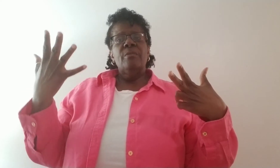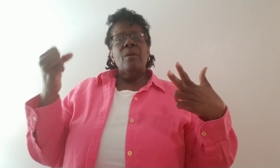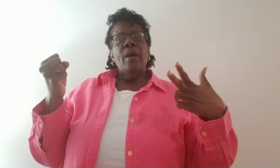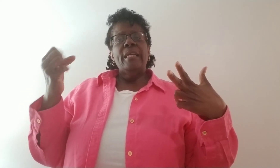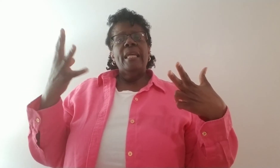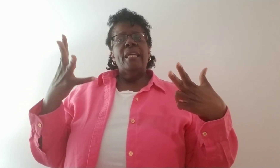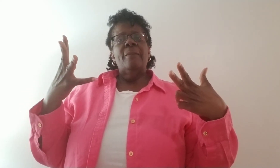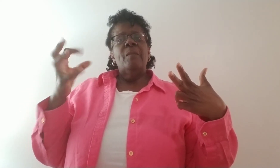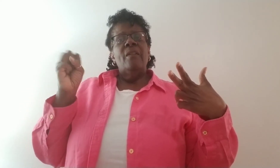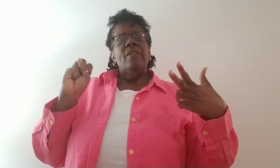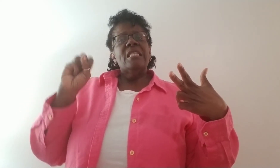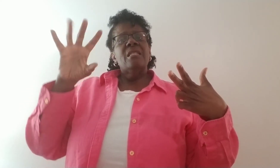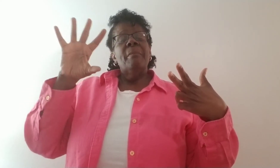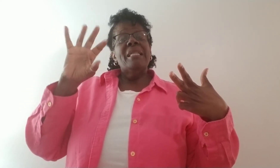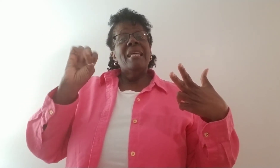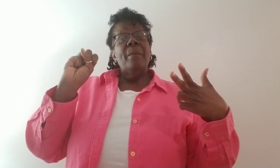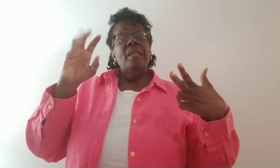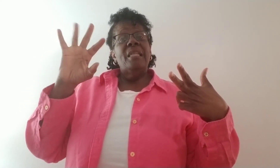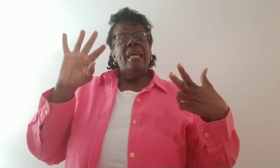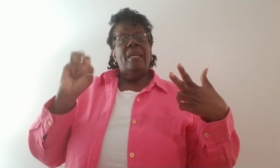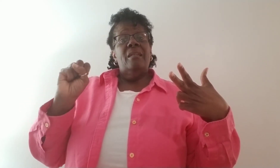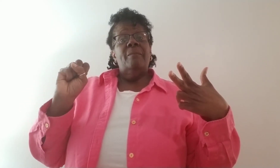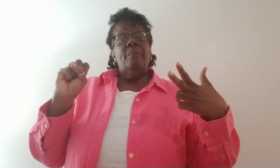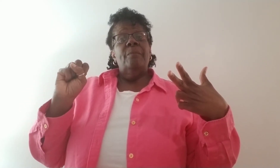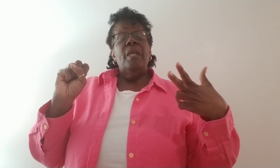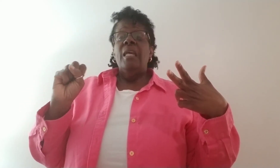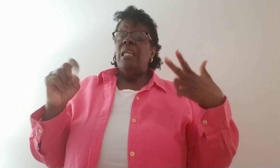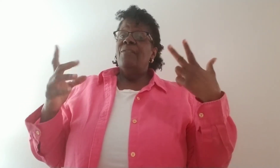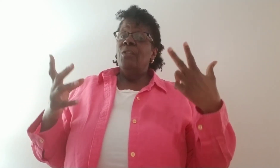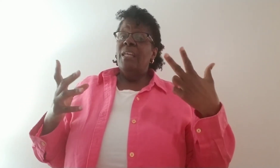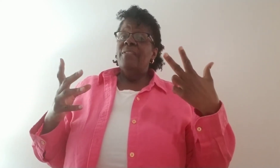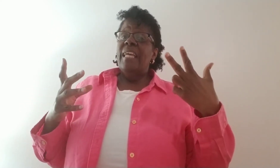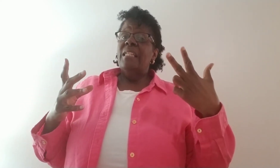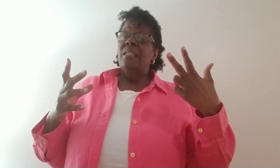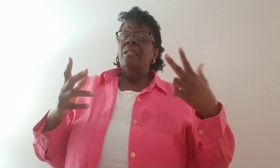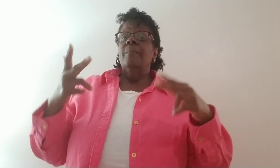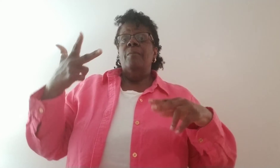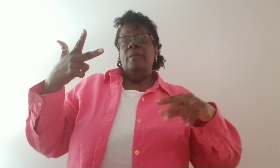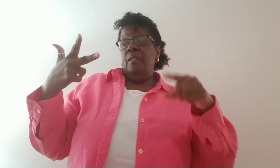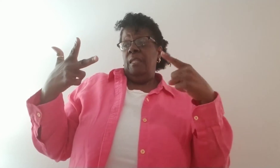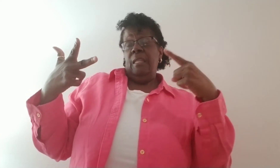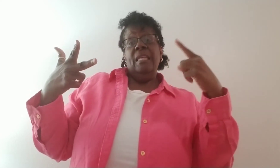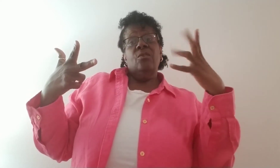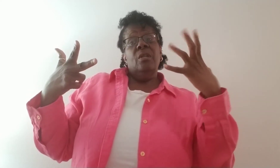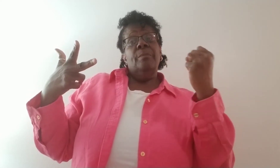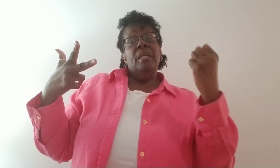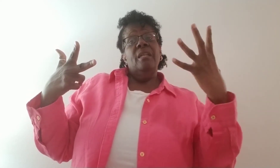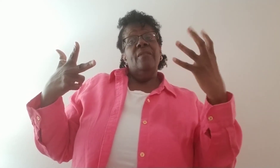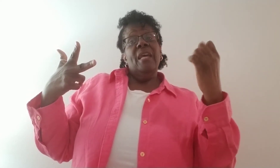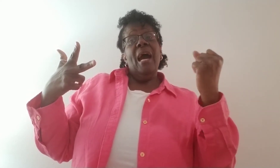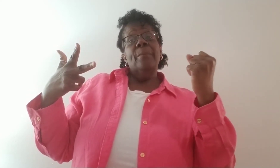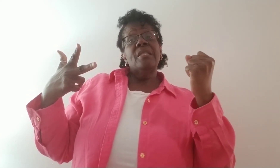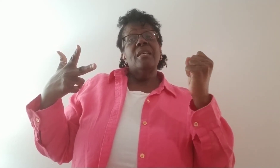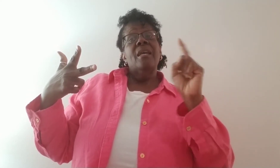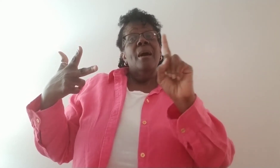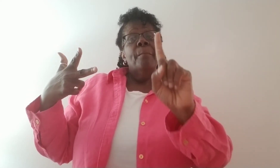right hand. This is my dominant hand. If you're left-handed, it's going to be the opposite.